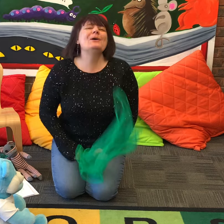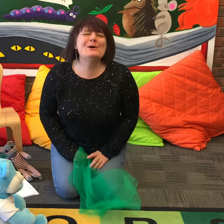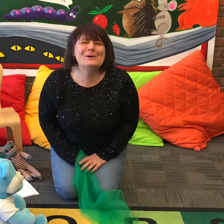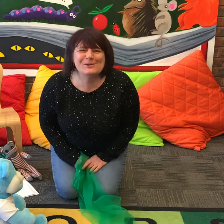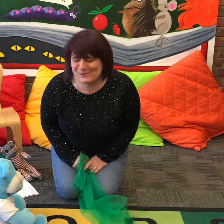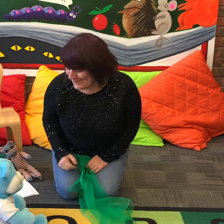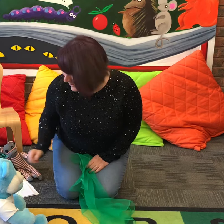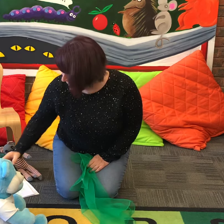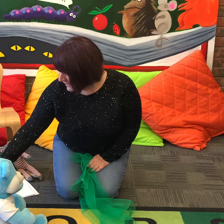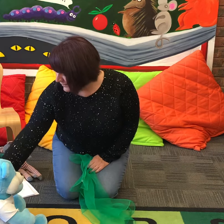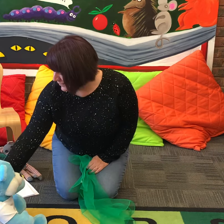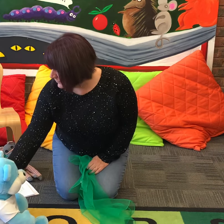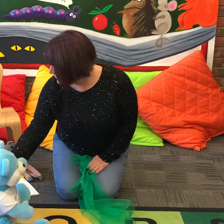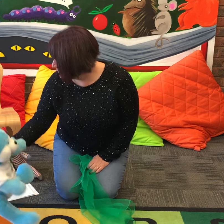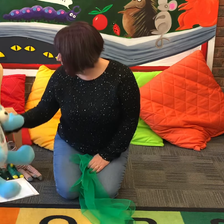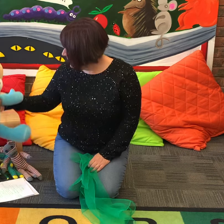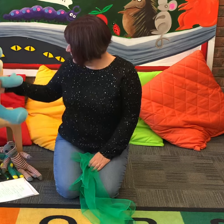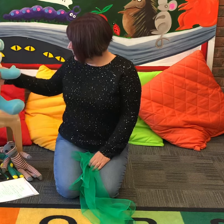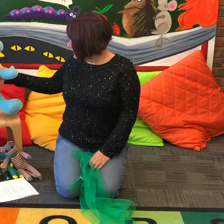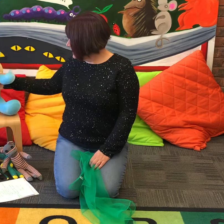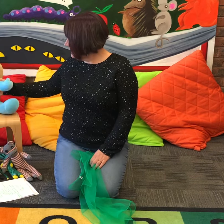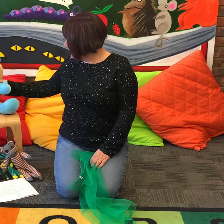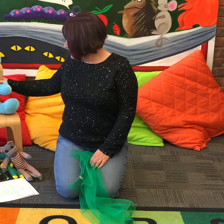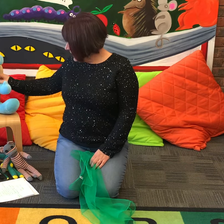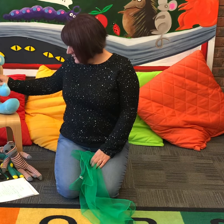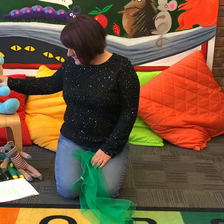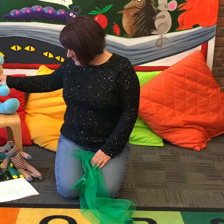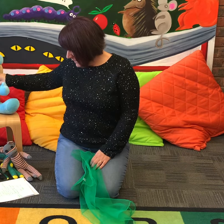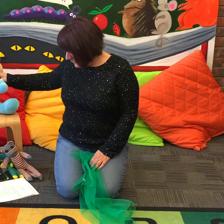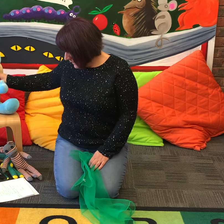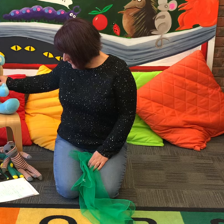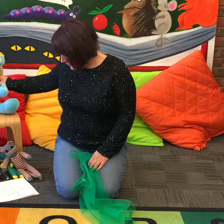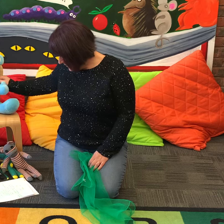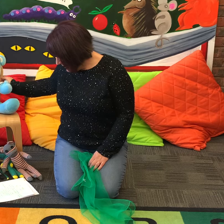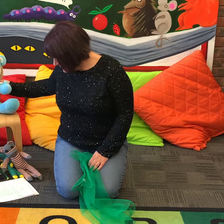Peek-a-boo! Good job, everybody. I think Bear can sit back up there for a minute.